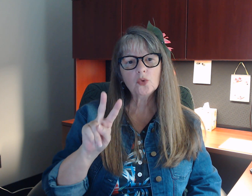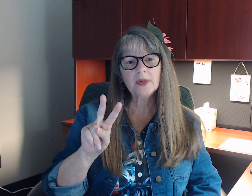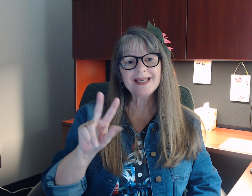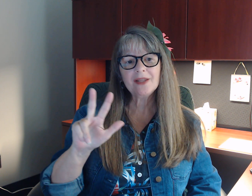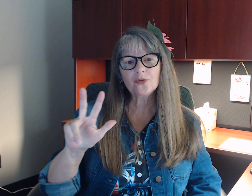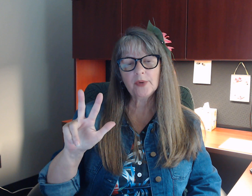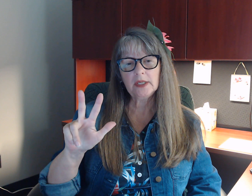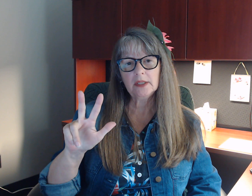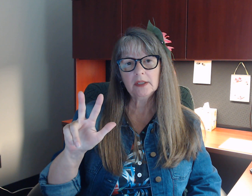23,